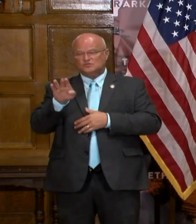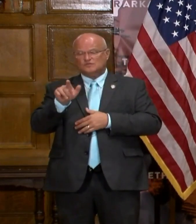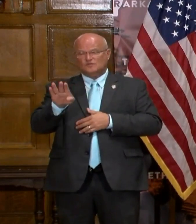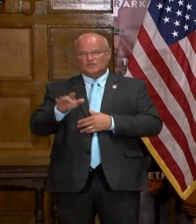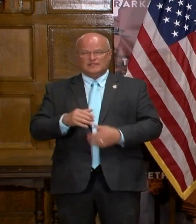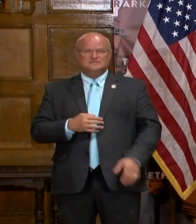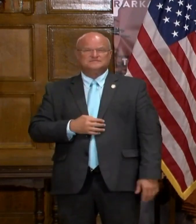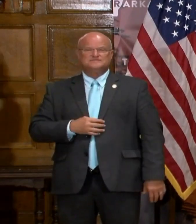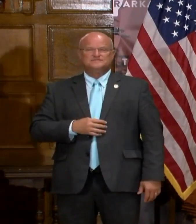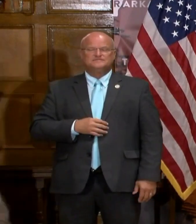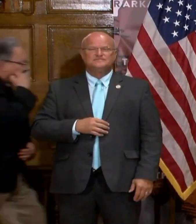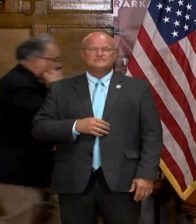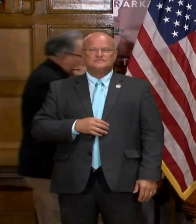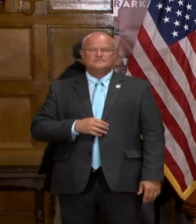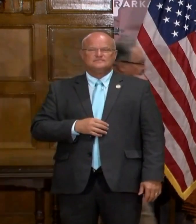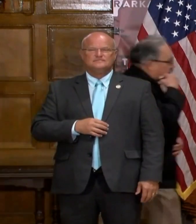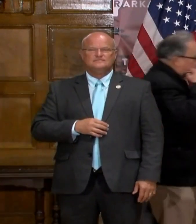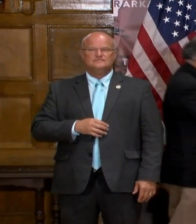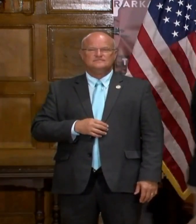24th.